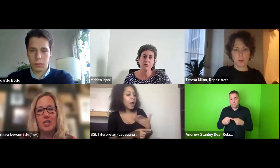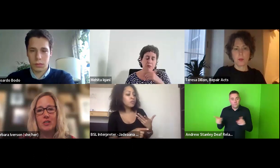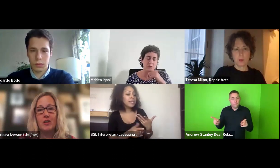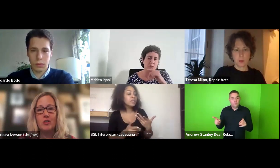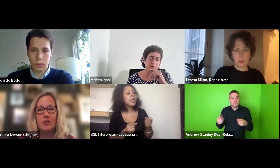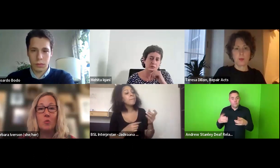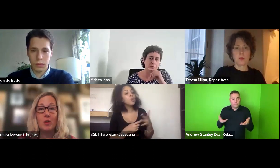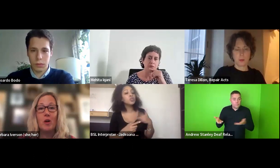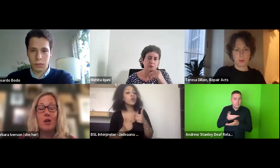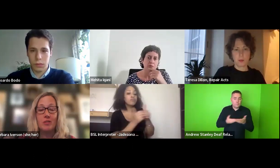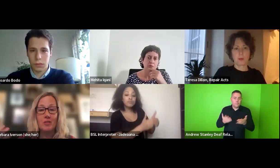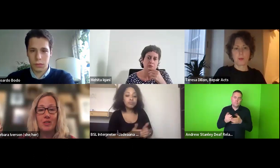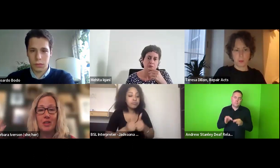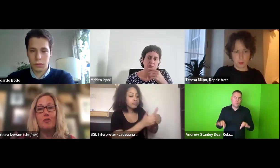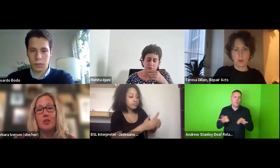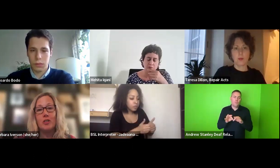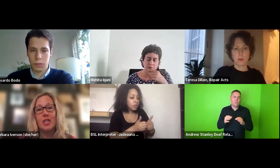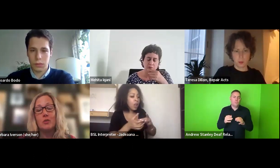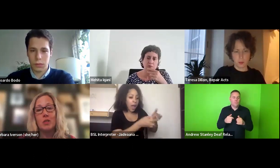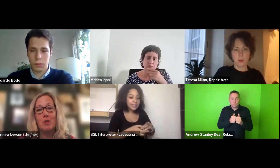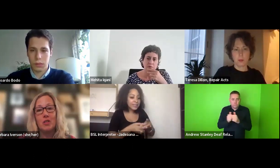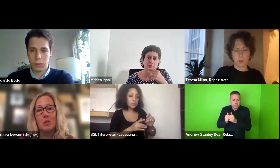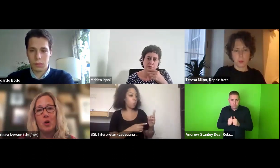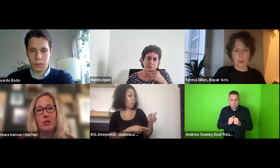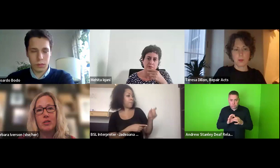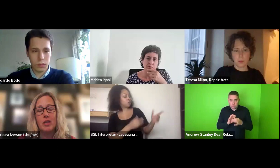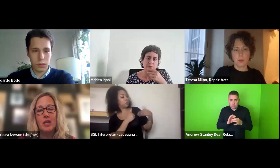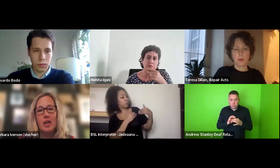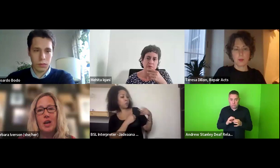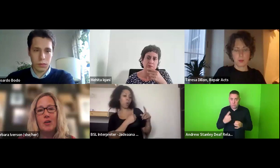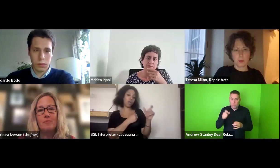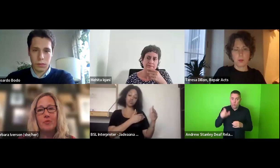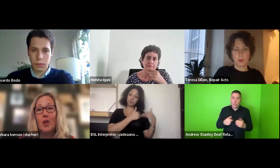necessary, that it's not just a one-pronged effort, that it's really multi-pronged.